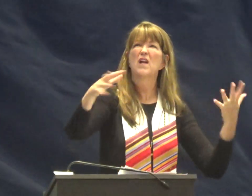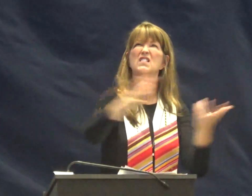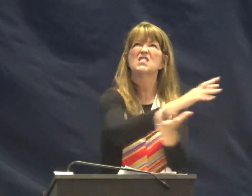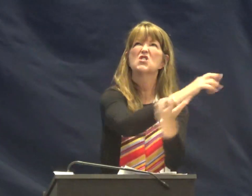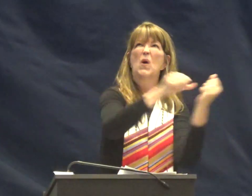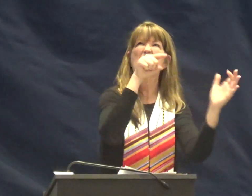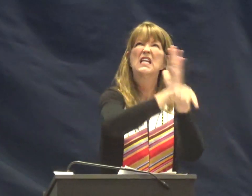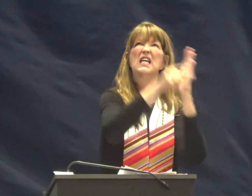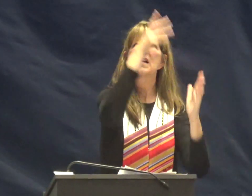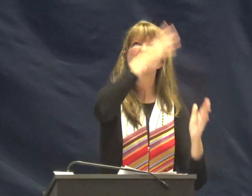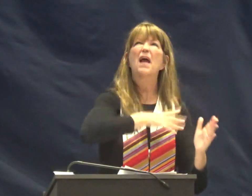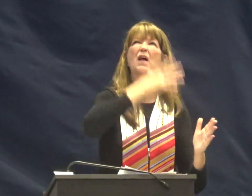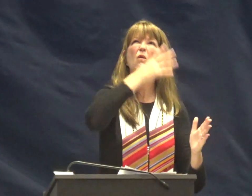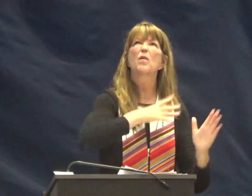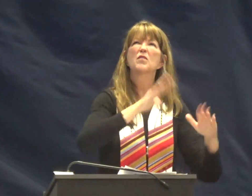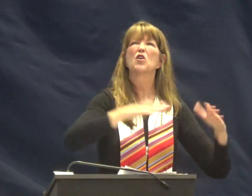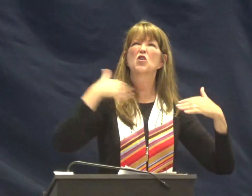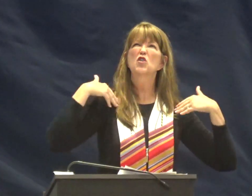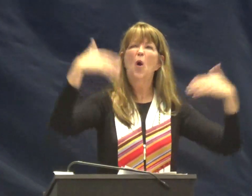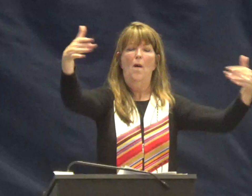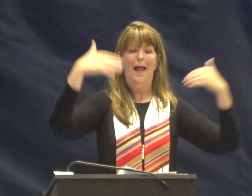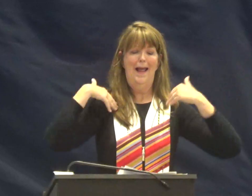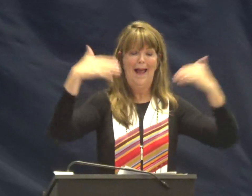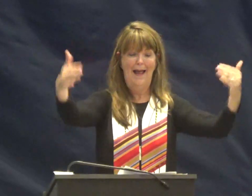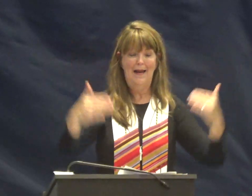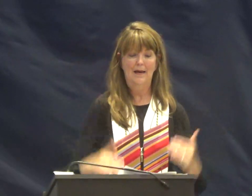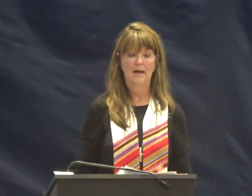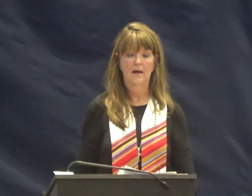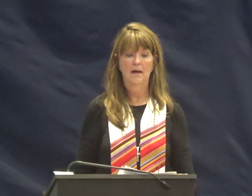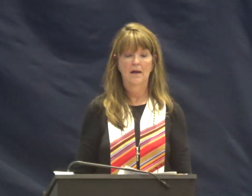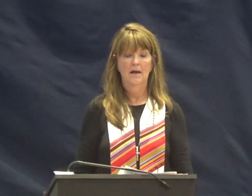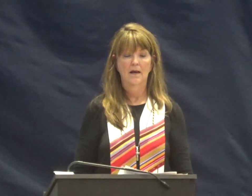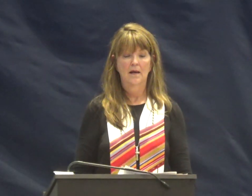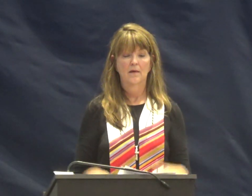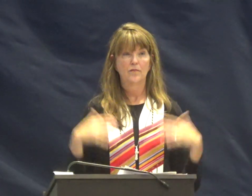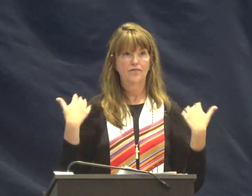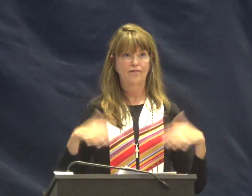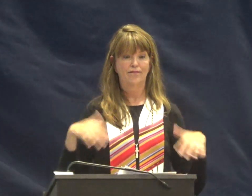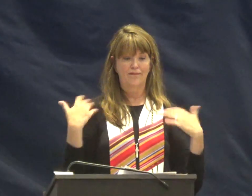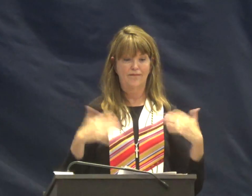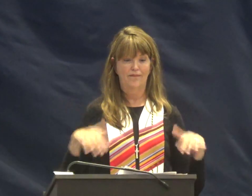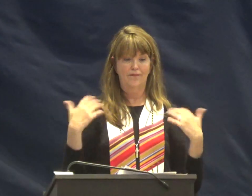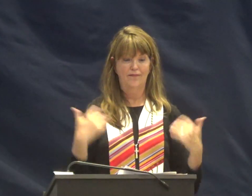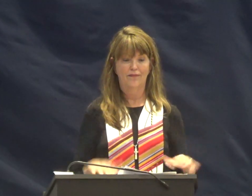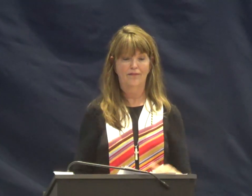you to punish them and destroy them and kill their families and their children. Do it, God.